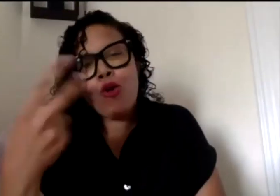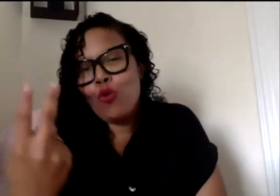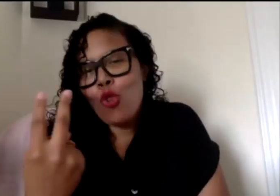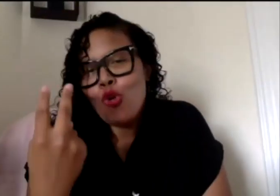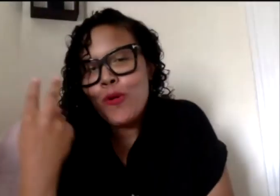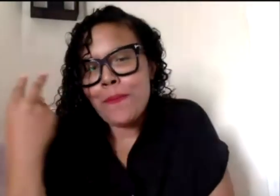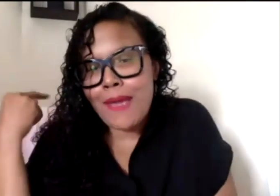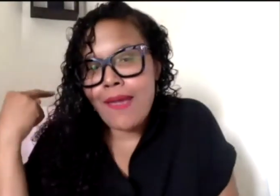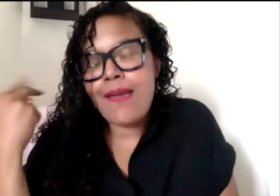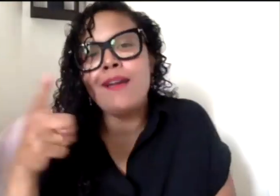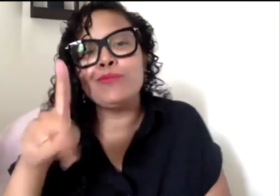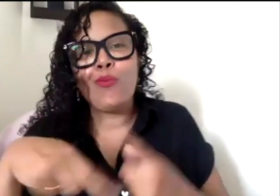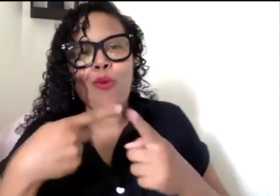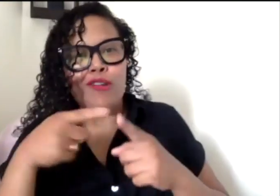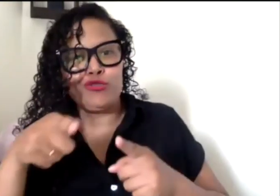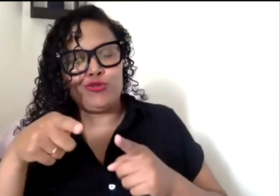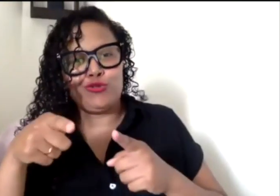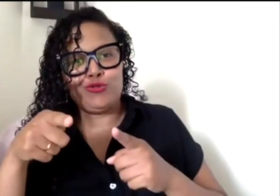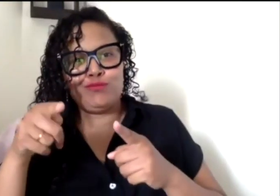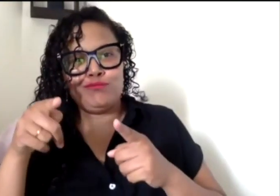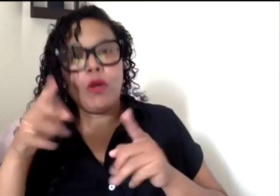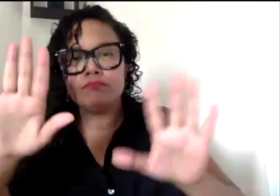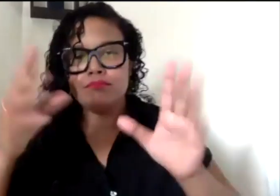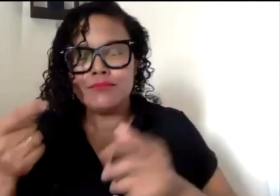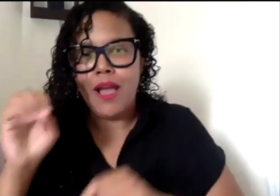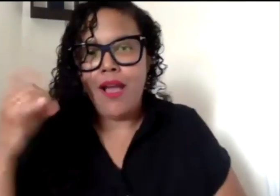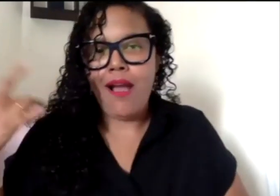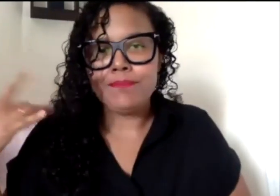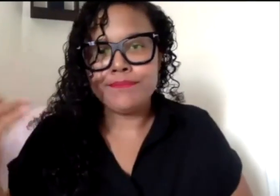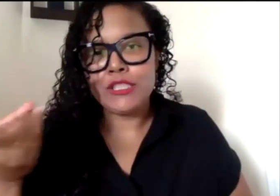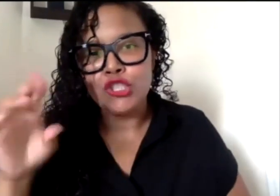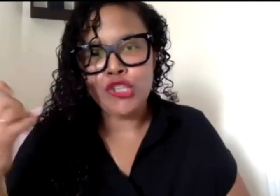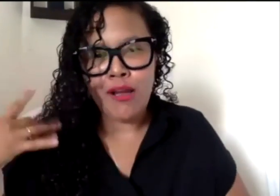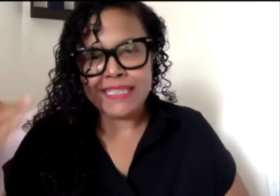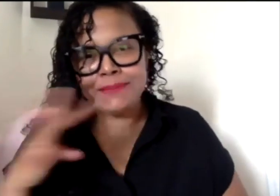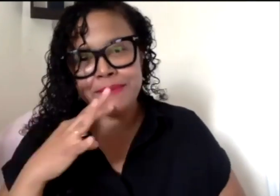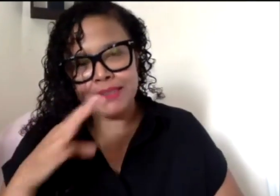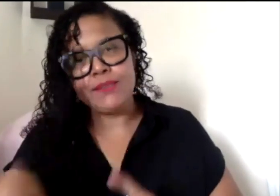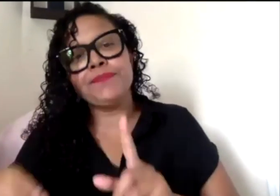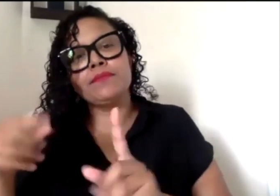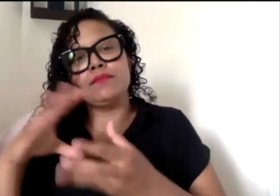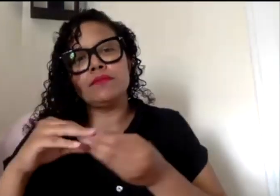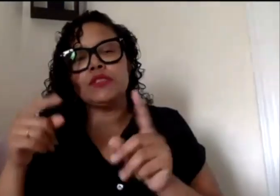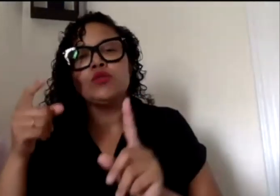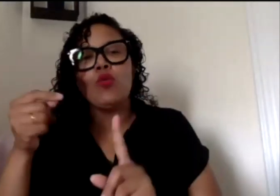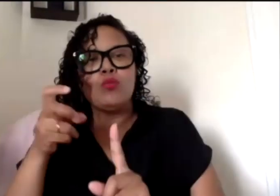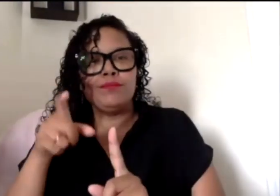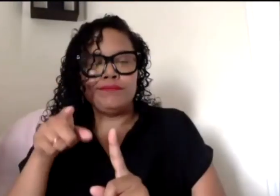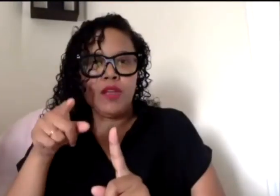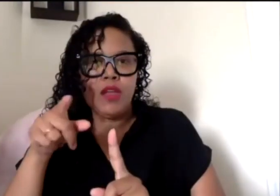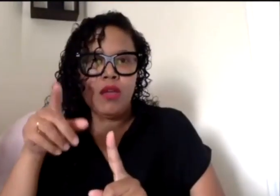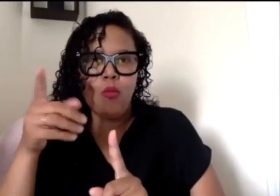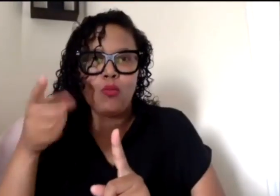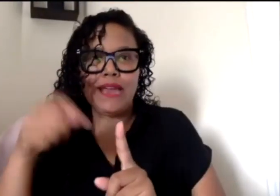I always say to people, if we look back, well, this is Dr. Ani speaking. Let me back up.